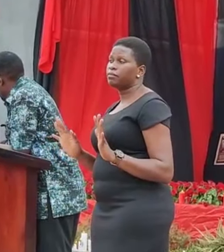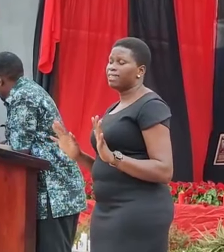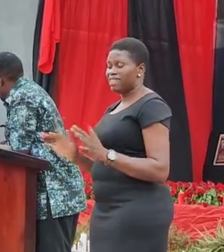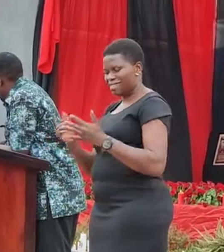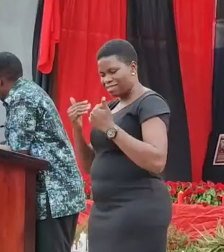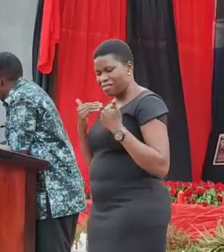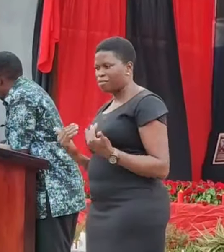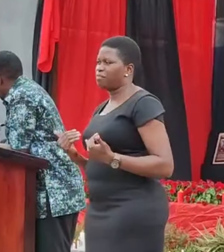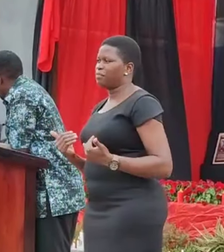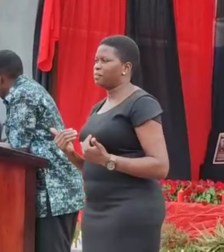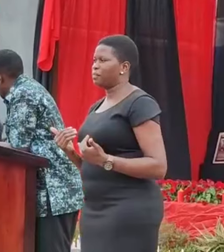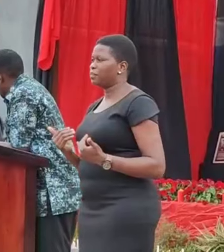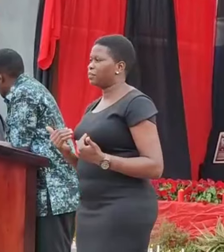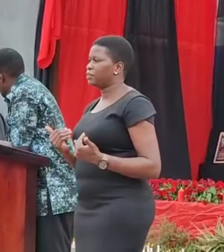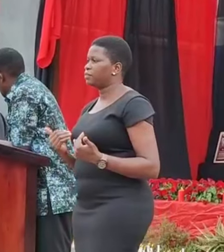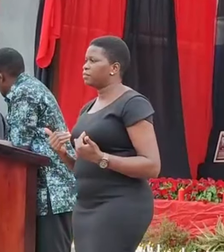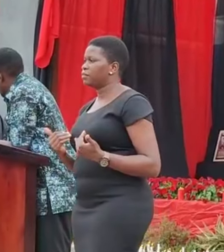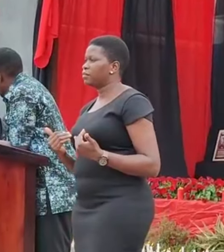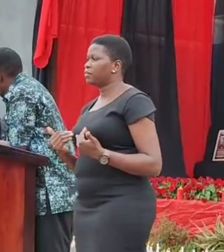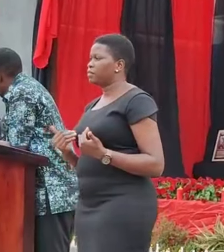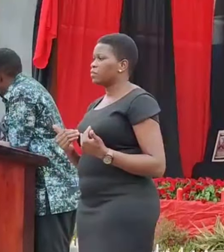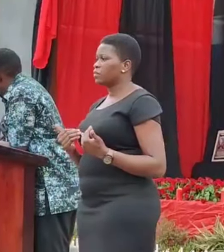kati